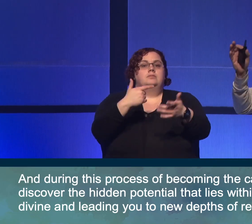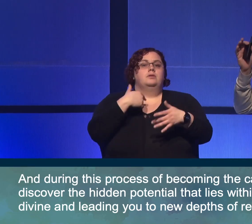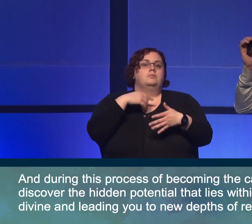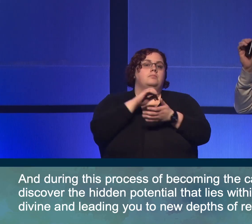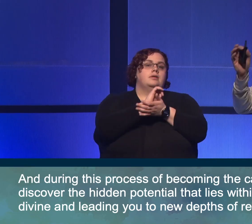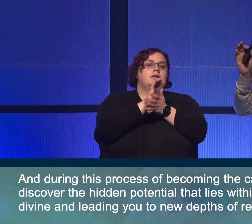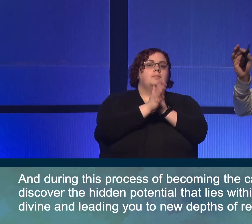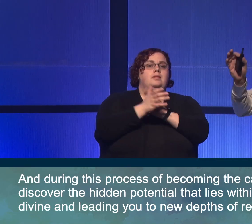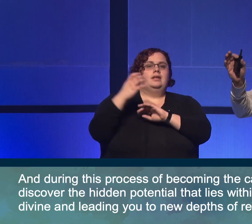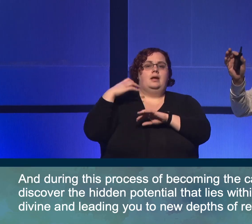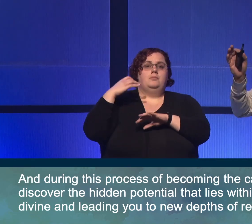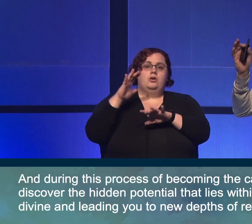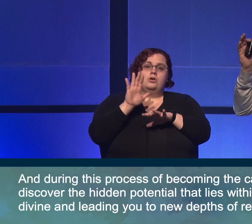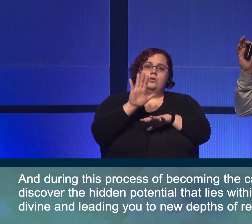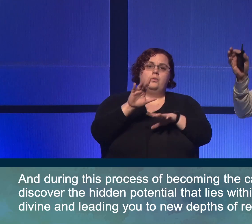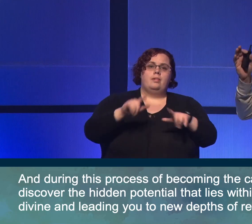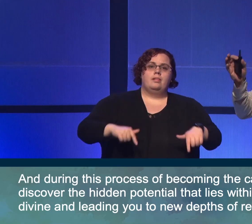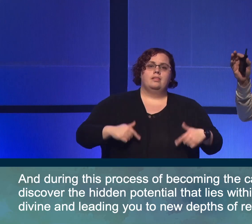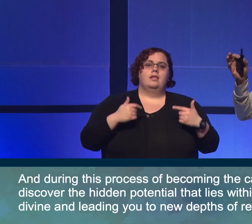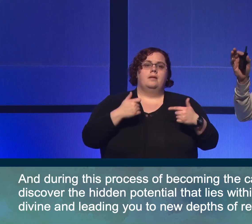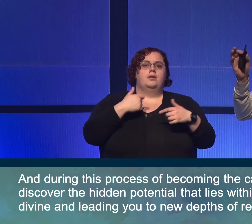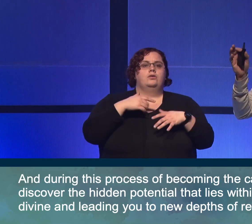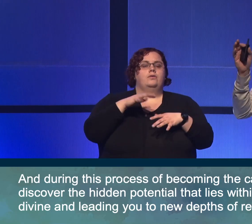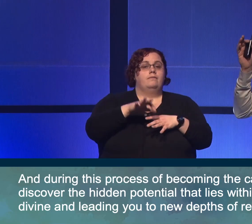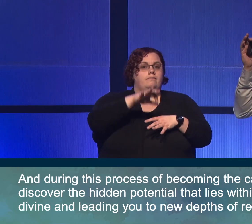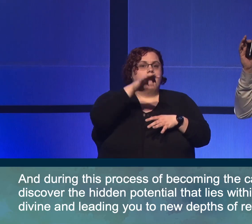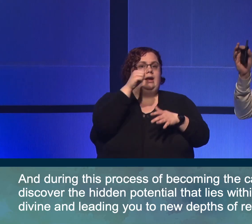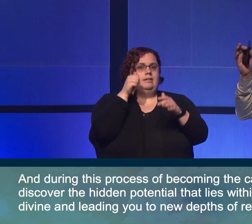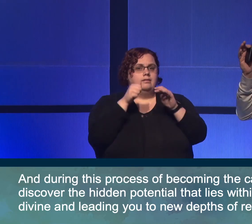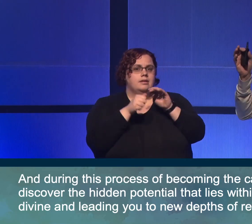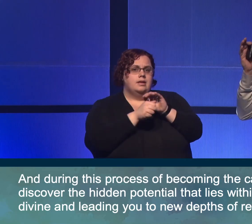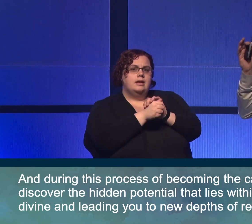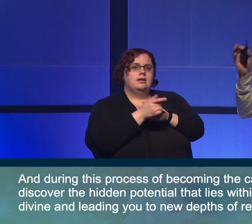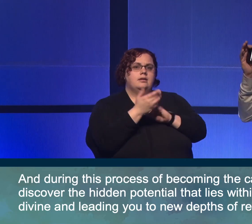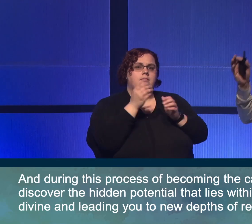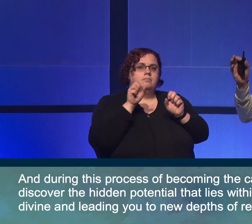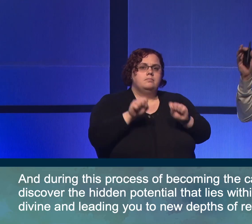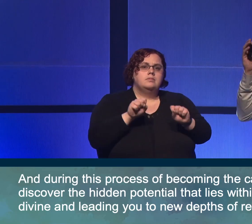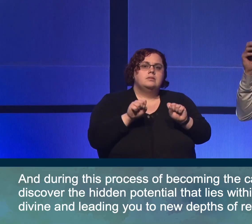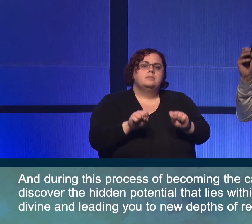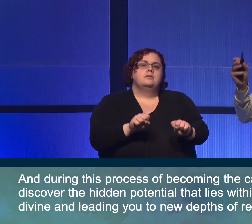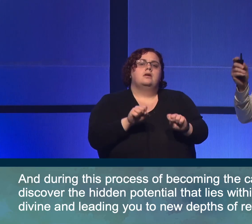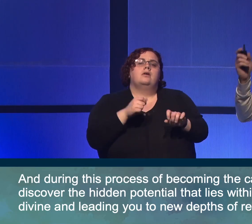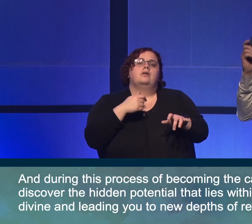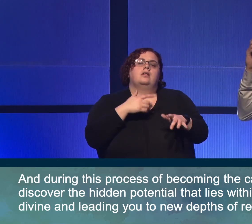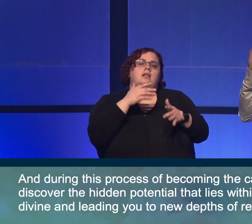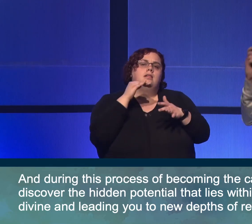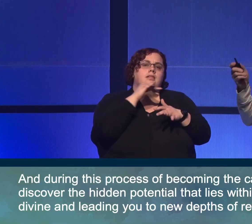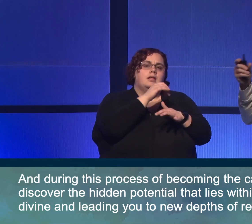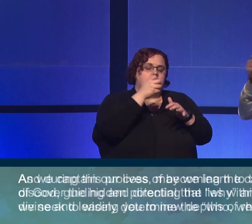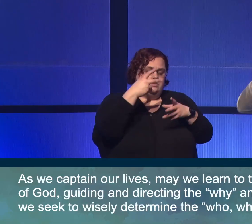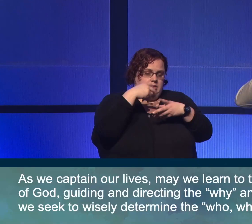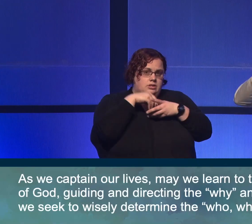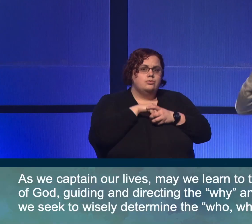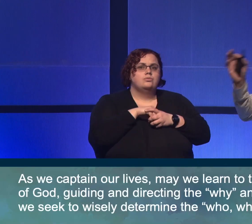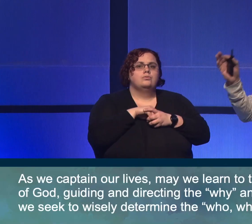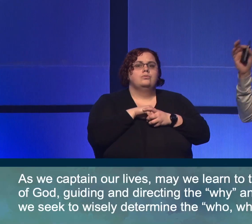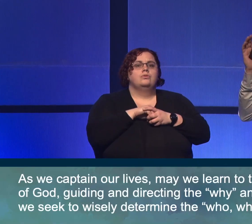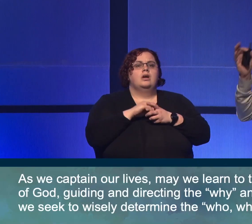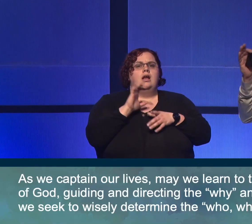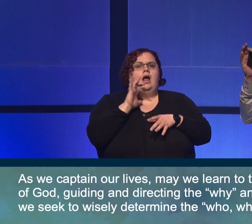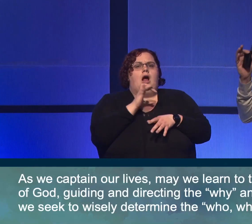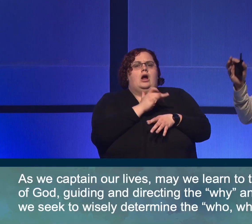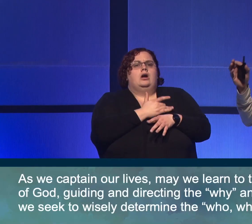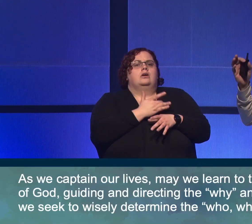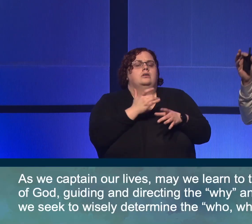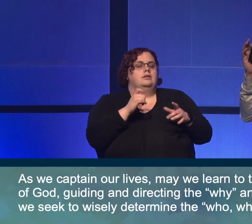hidden potential that lies within you, given to you by the divine and leading you to new depths of resilience and purpose. And as all of